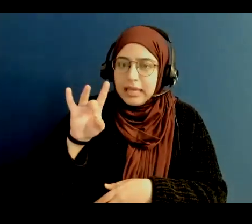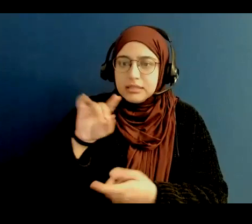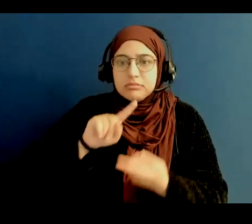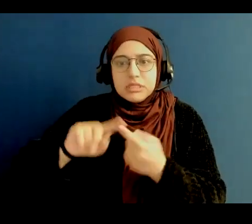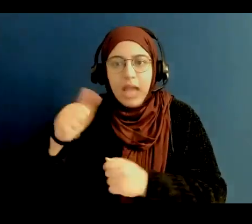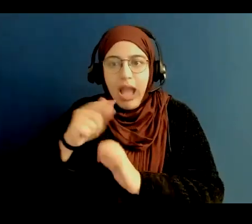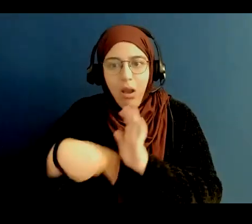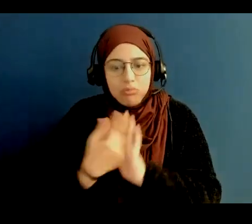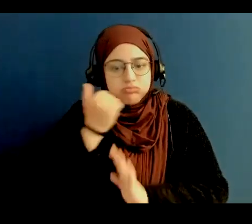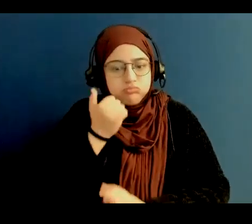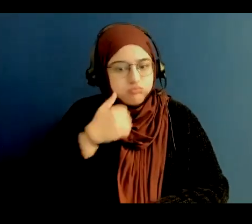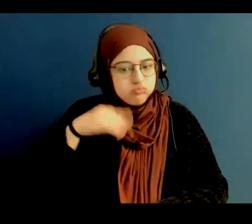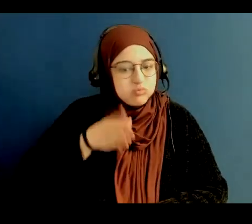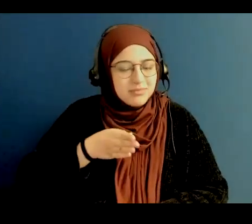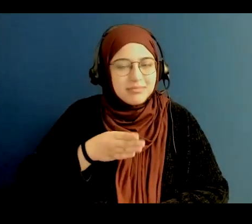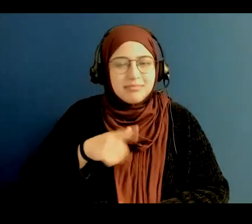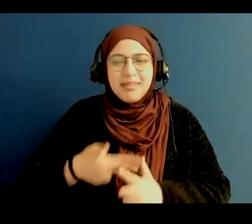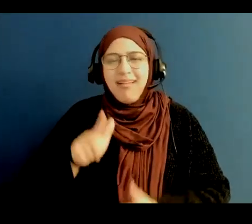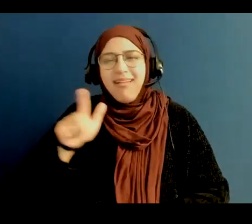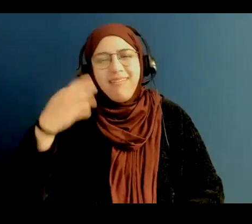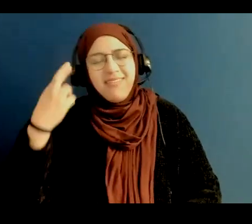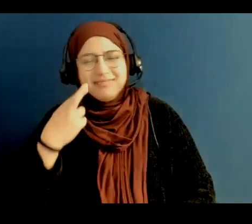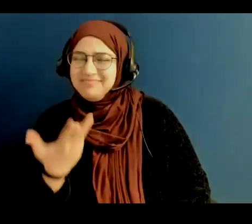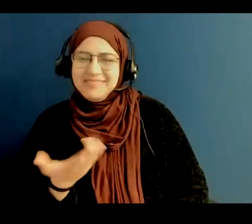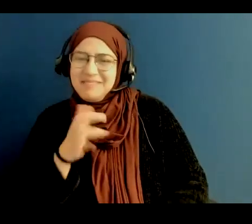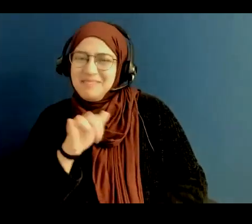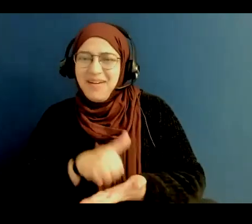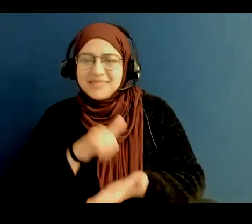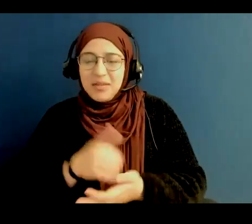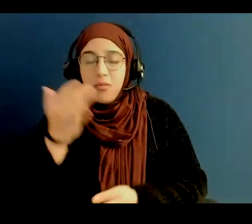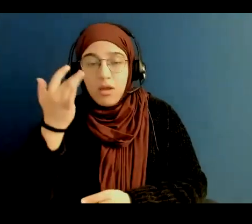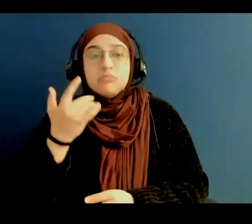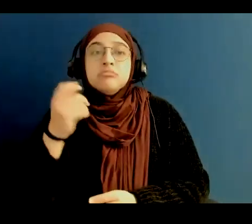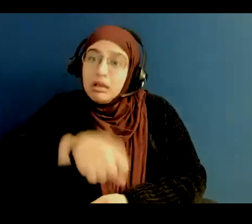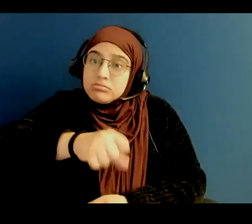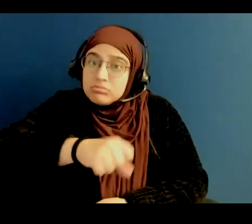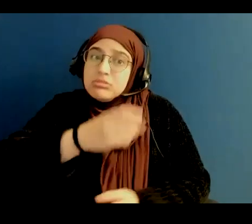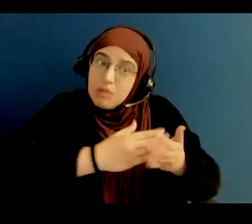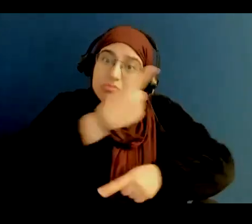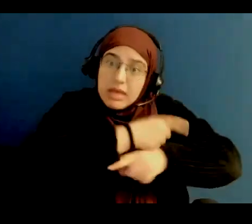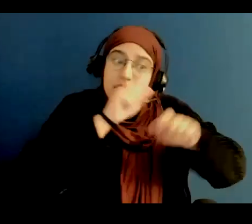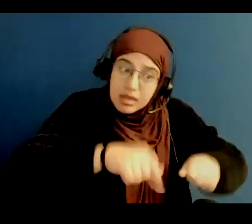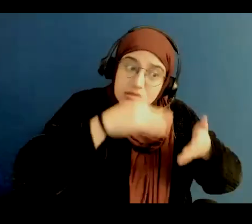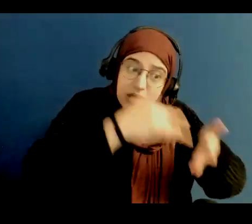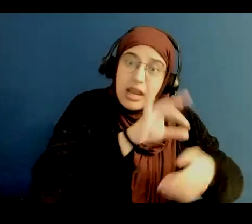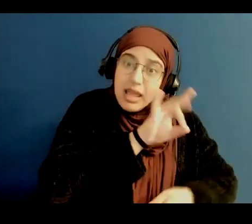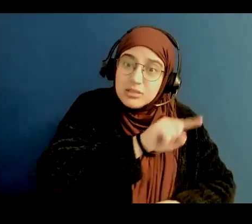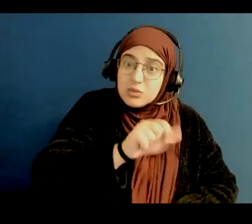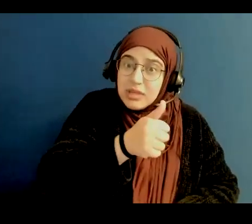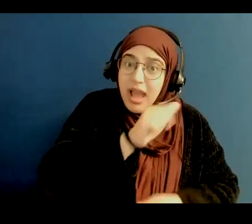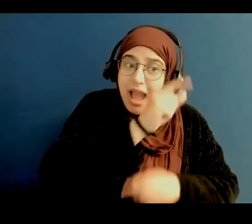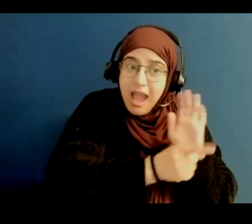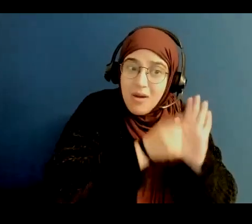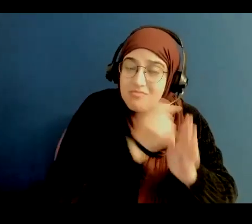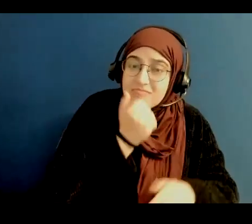that that's not possible because, yes, certain days you can study 8 hours, 10 hours a day, but the problem is that you're